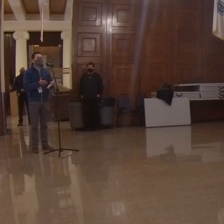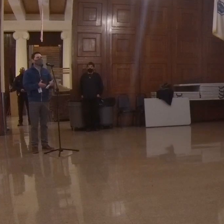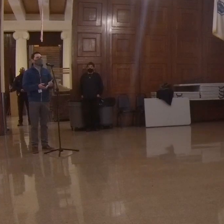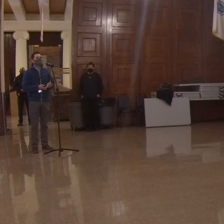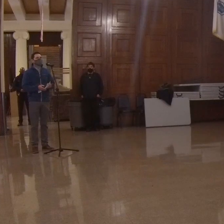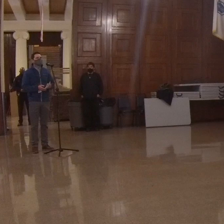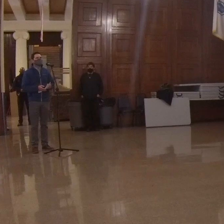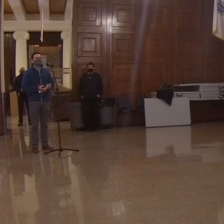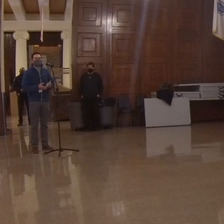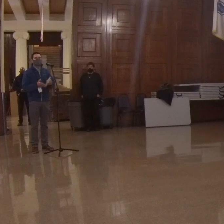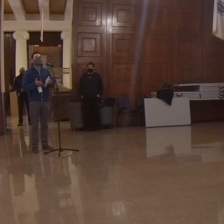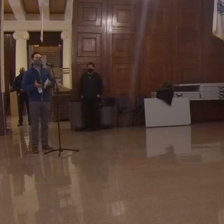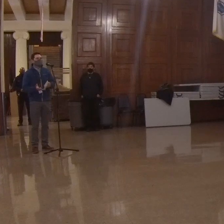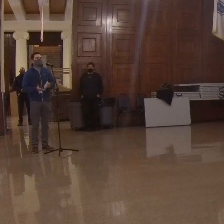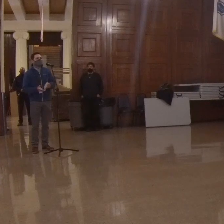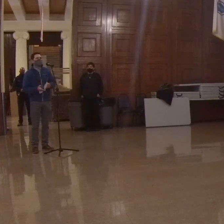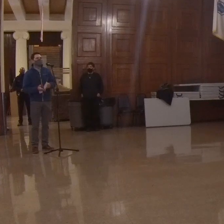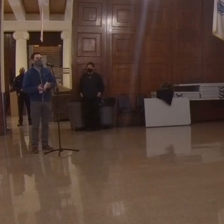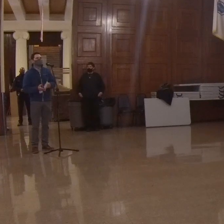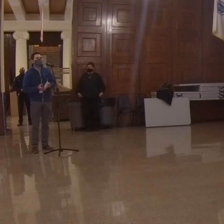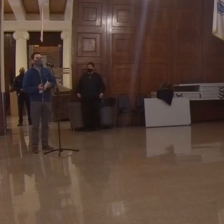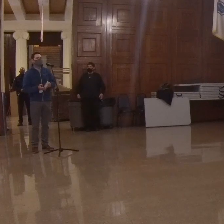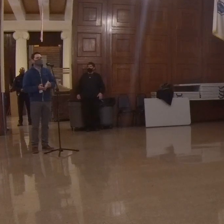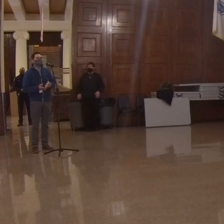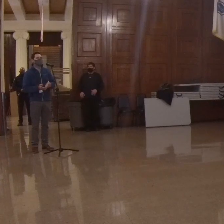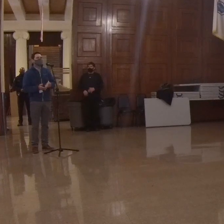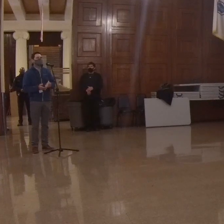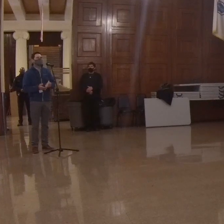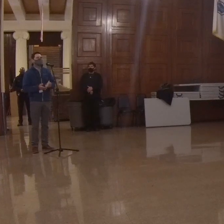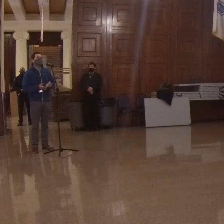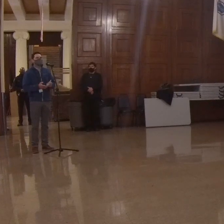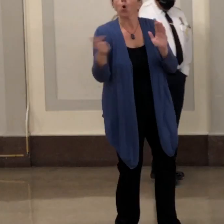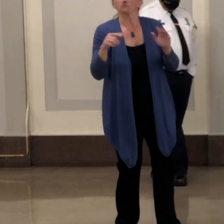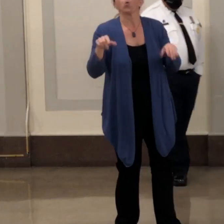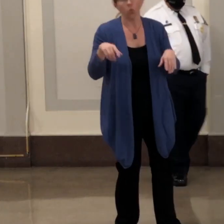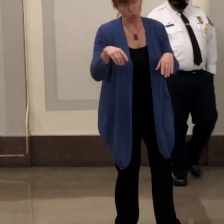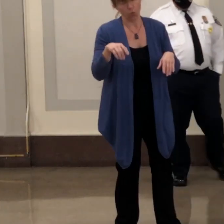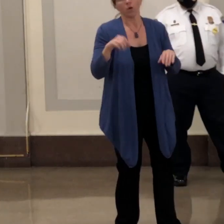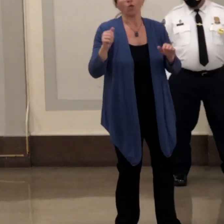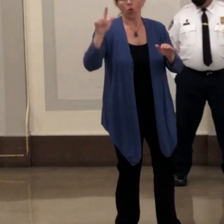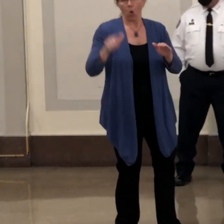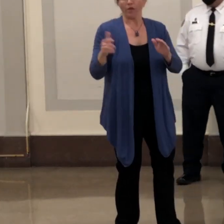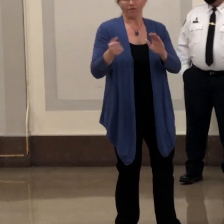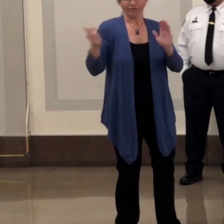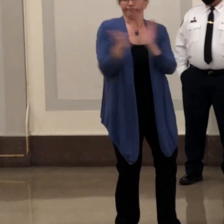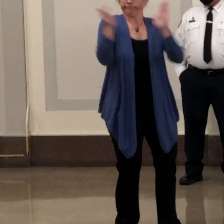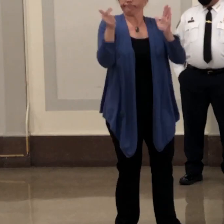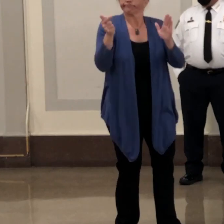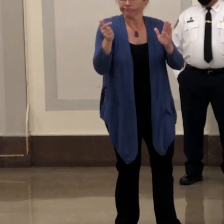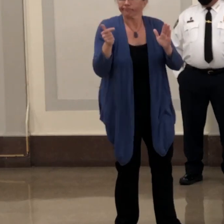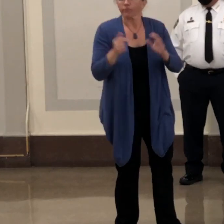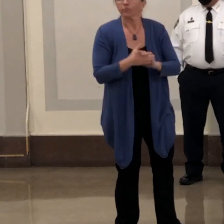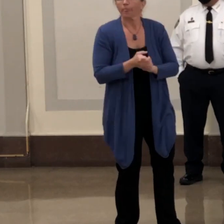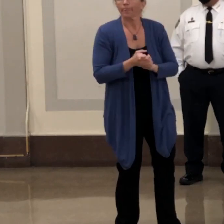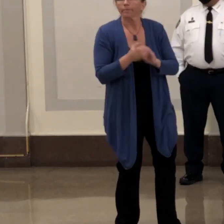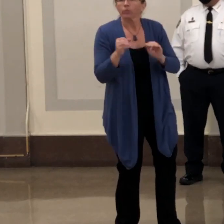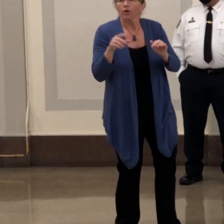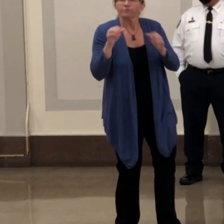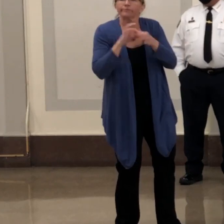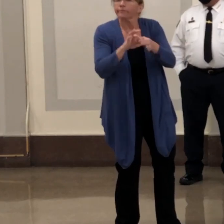offenses. And the commissioner had mentioned a little bit that there was a lack of clarity in some way with some of the definitions for things like